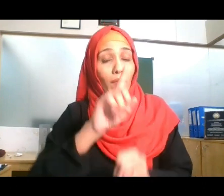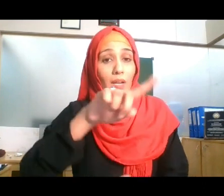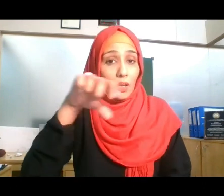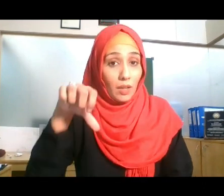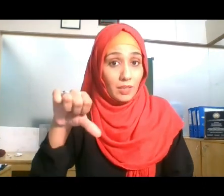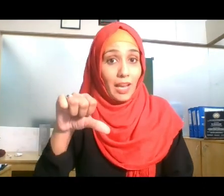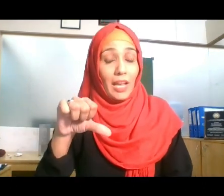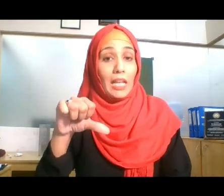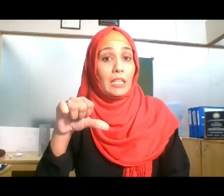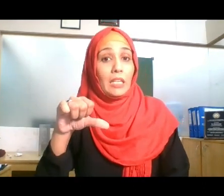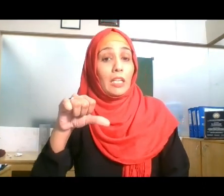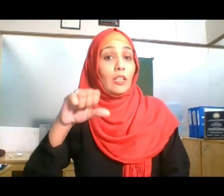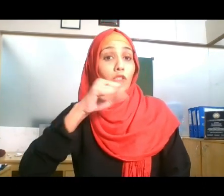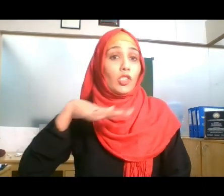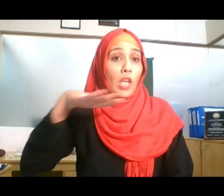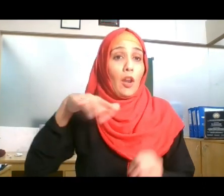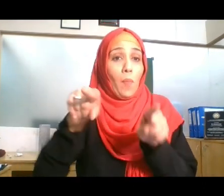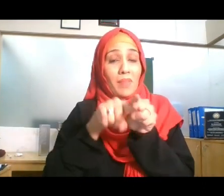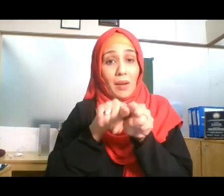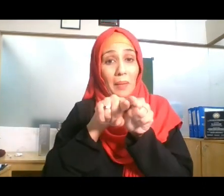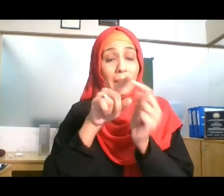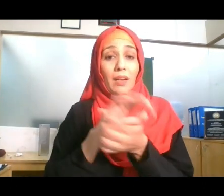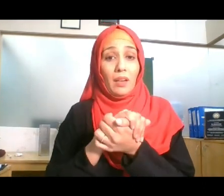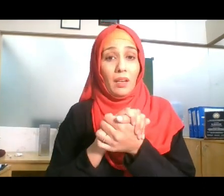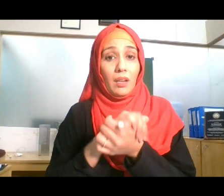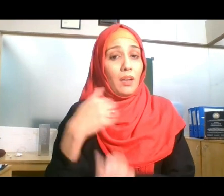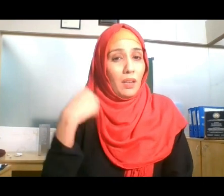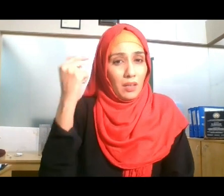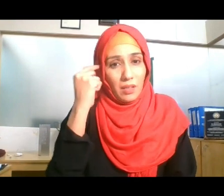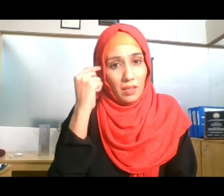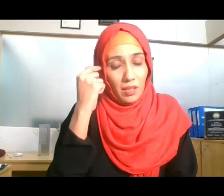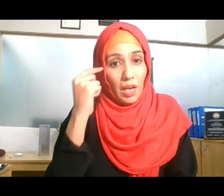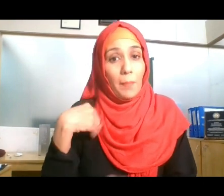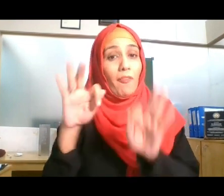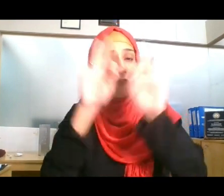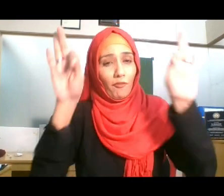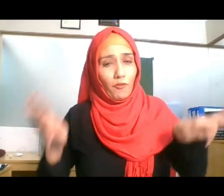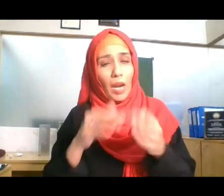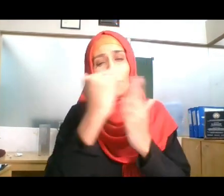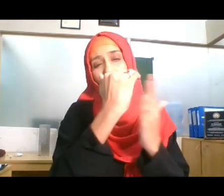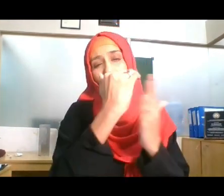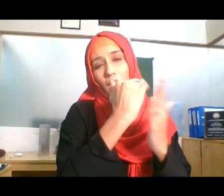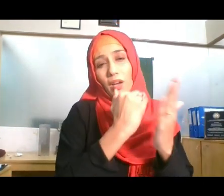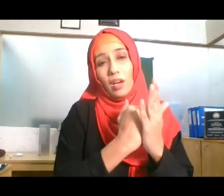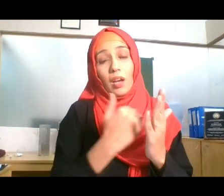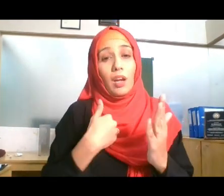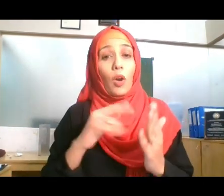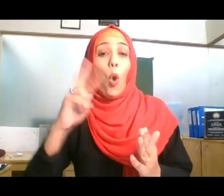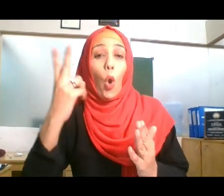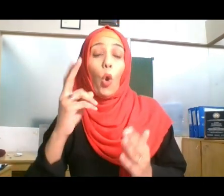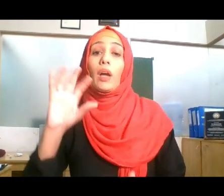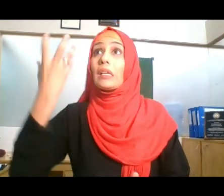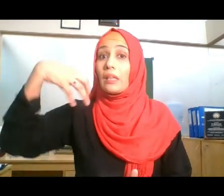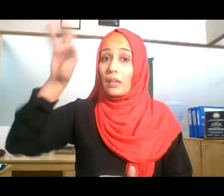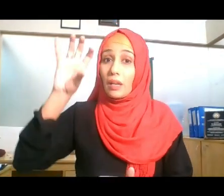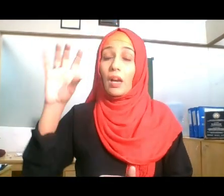shadow globally, we have, realized that there are frameworks that are coming out of the UN and other international bodies